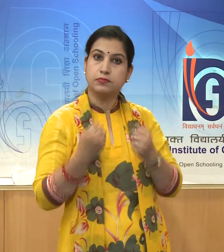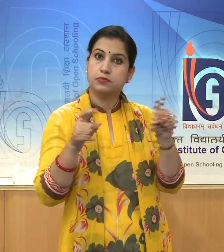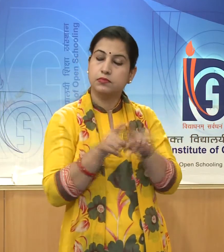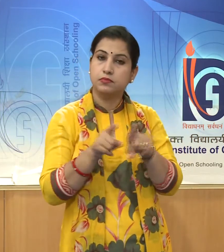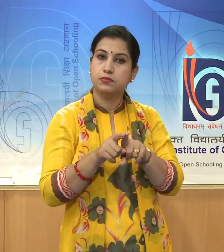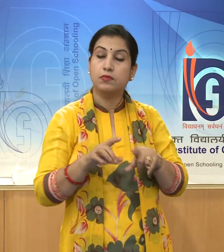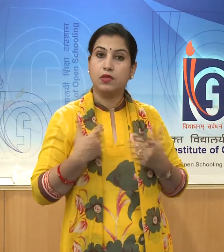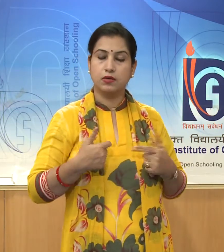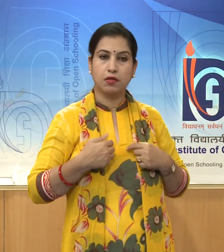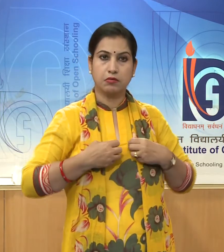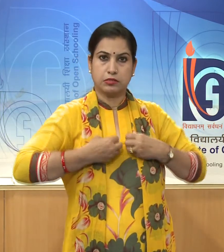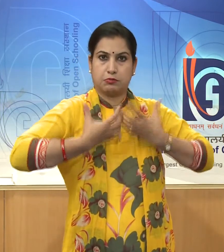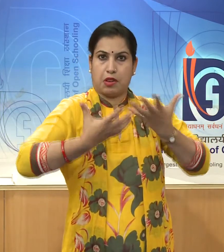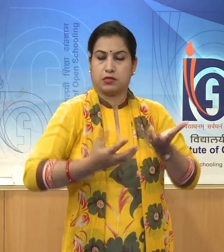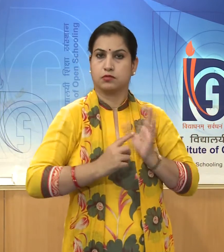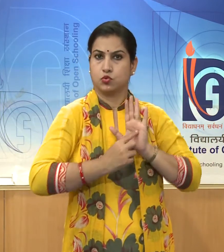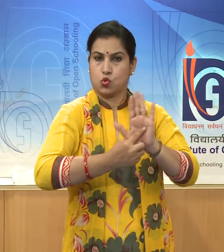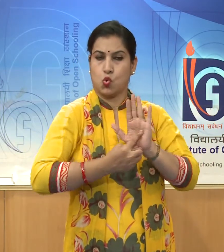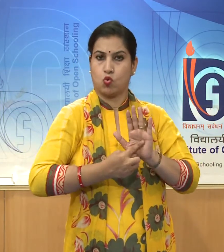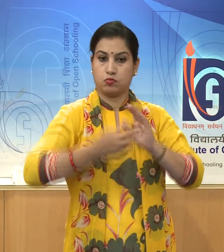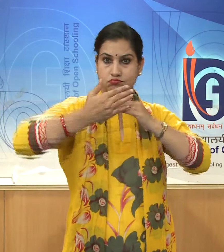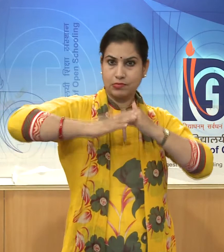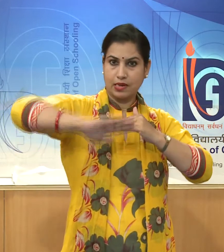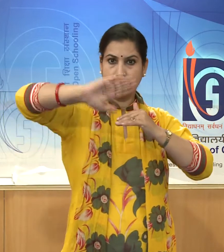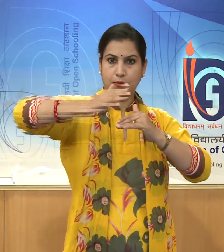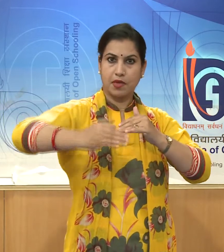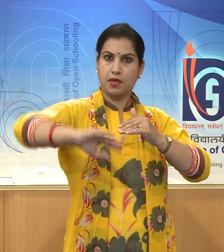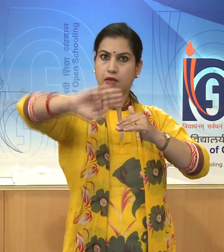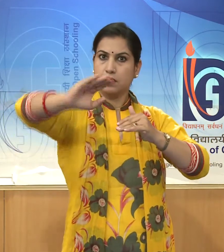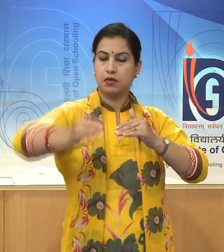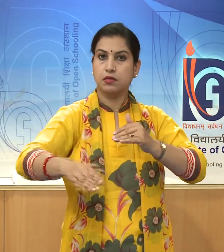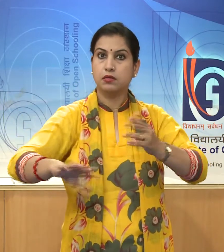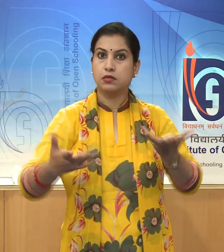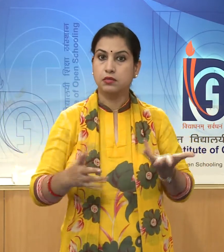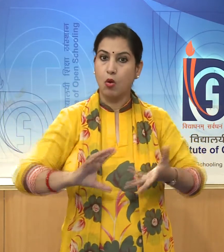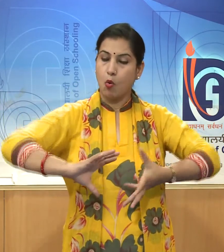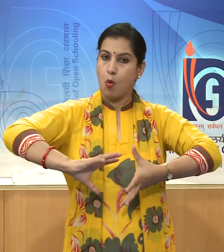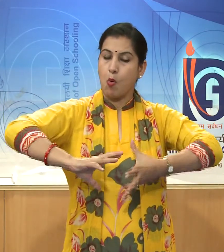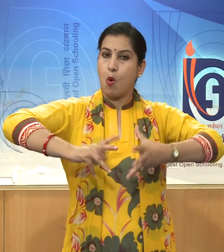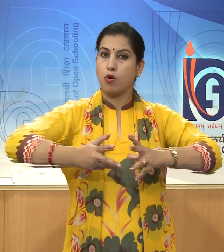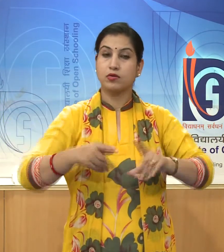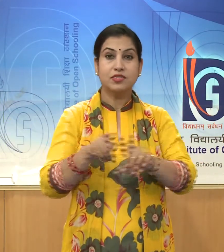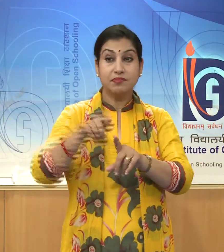to express rhythmic movement of